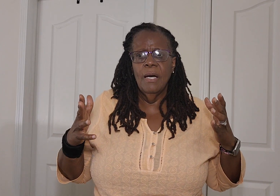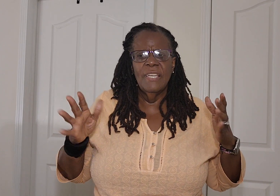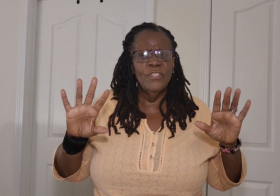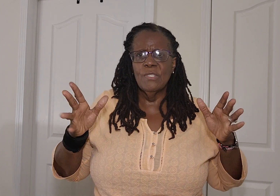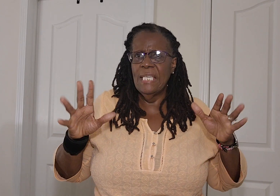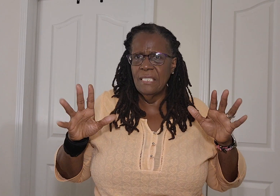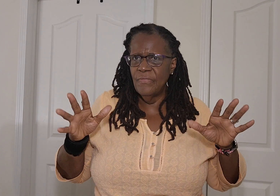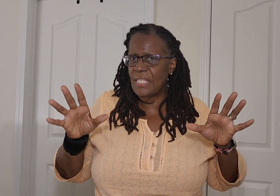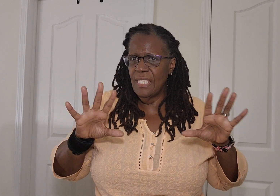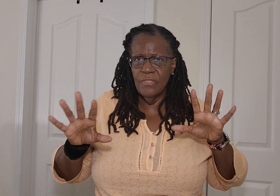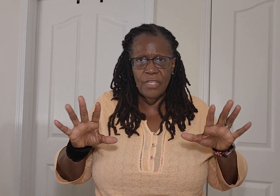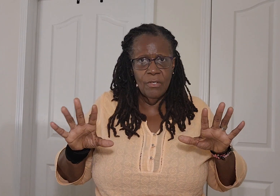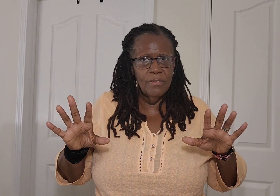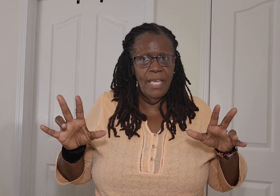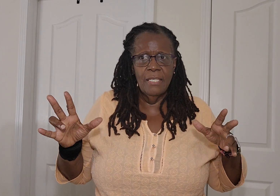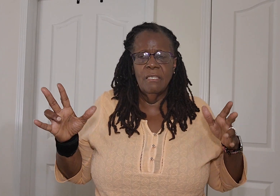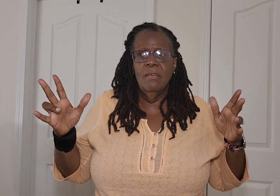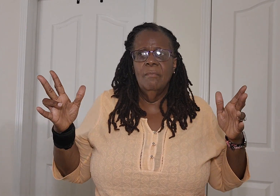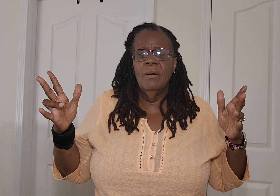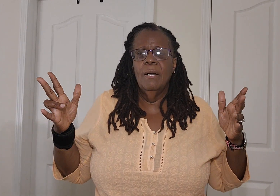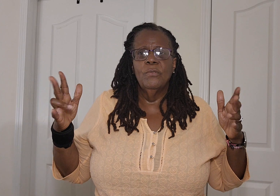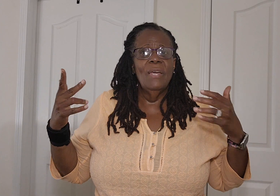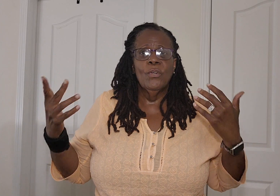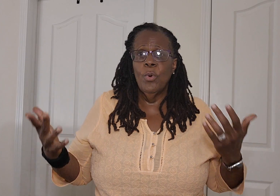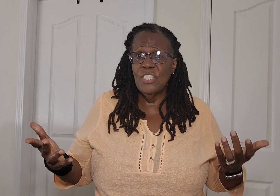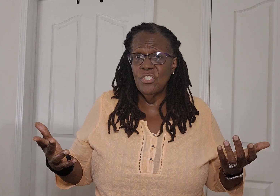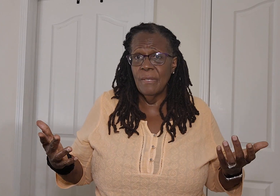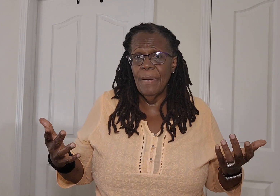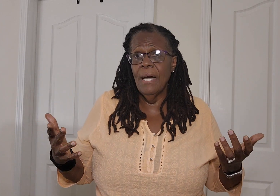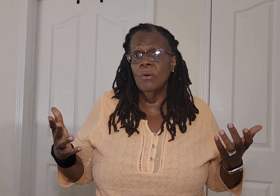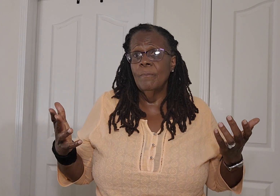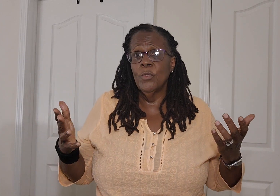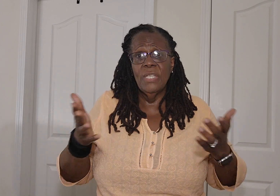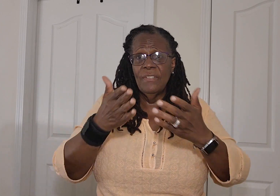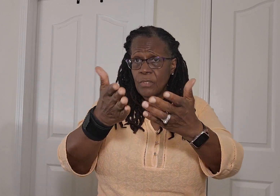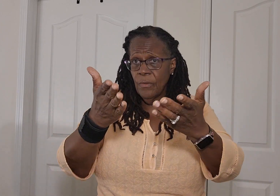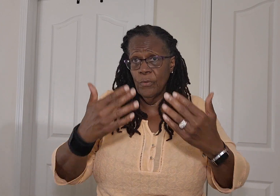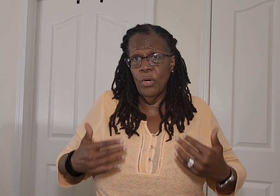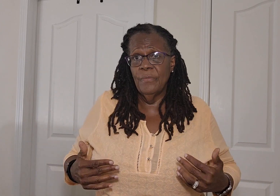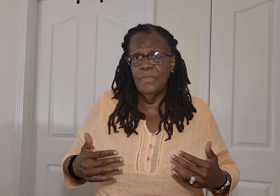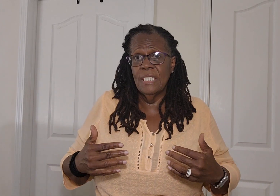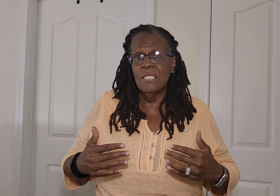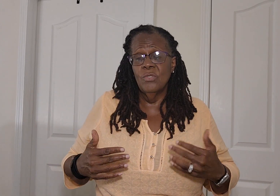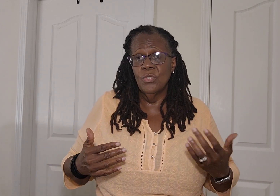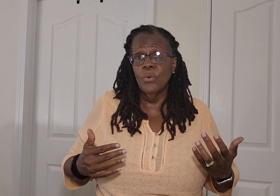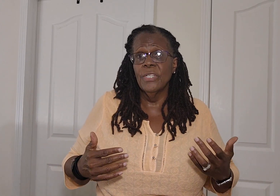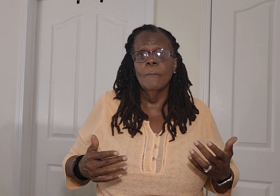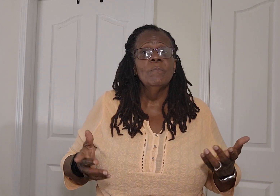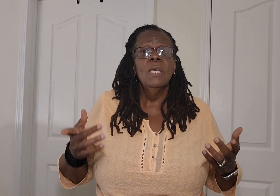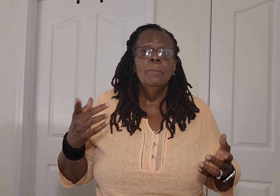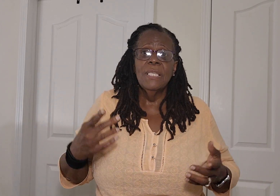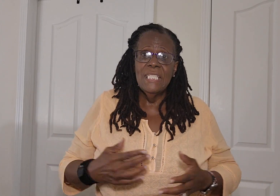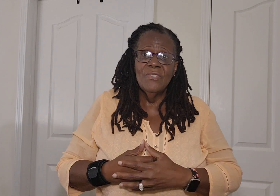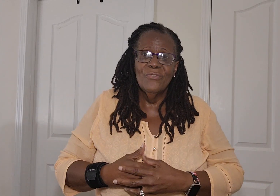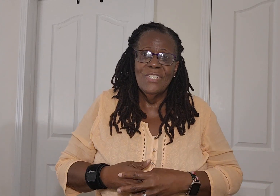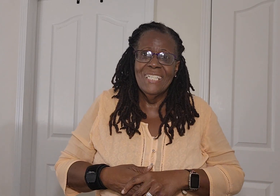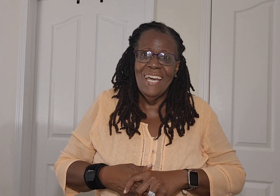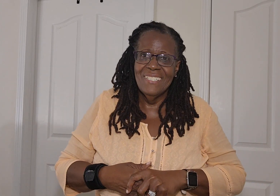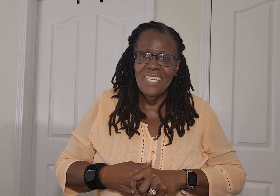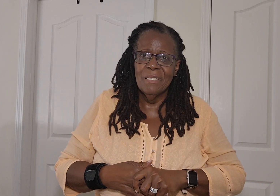if there's anything in there that you have a question about, or even on this tutorial, please feel free to contact